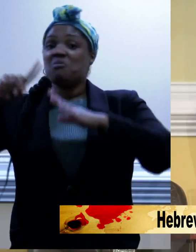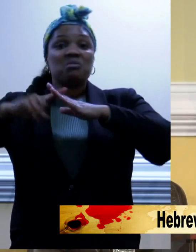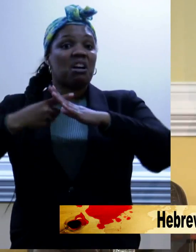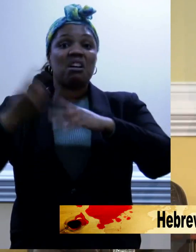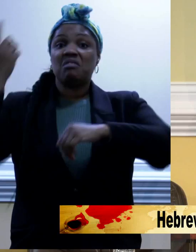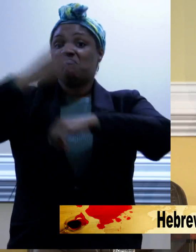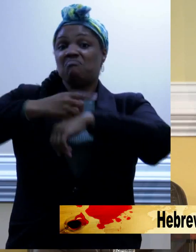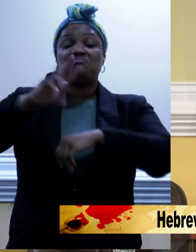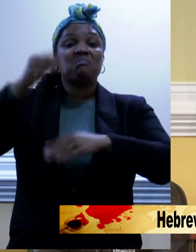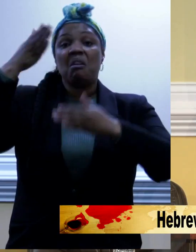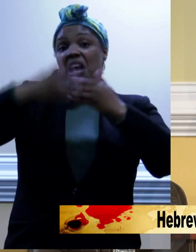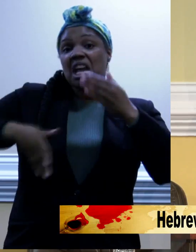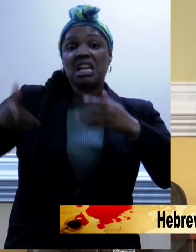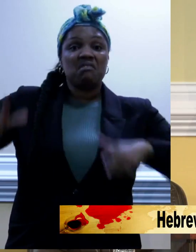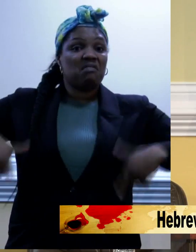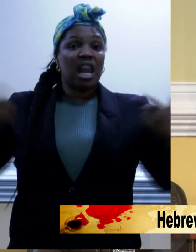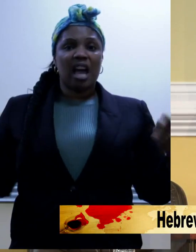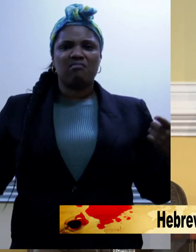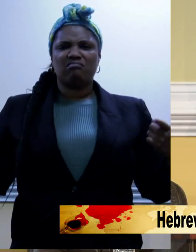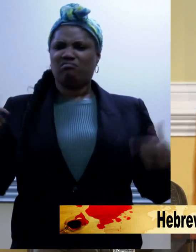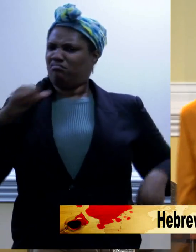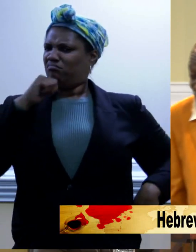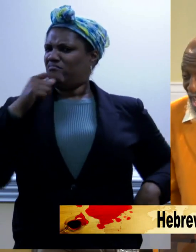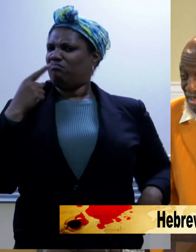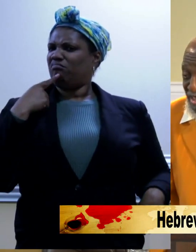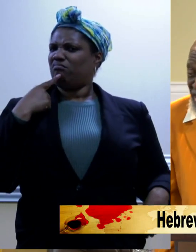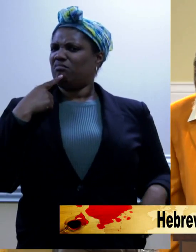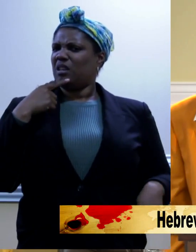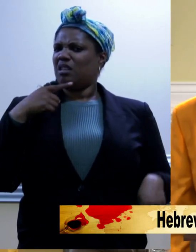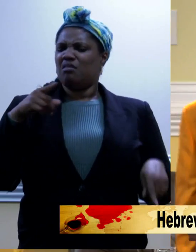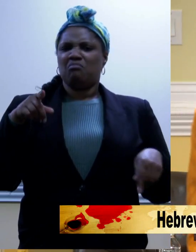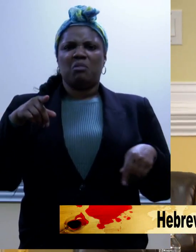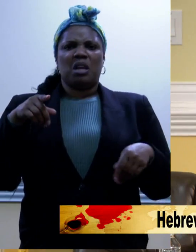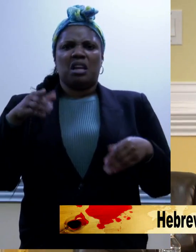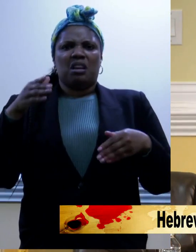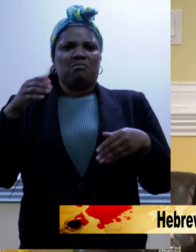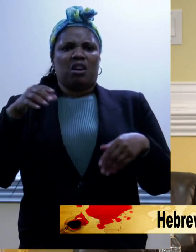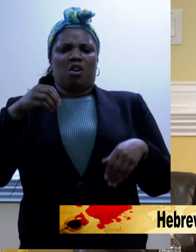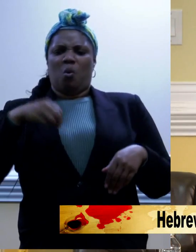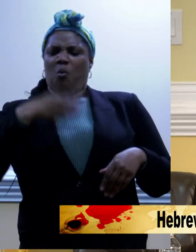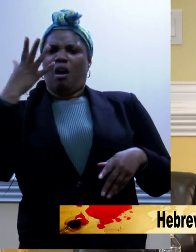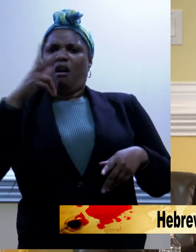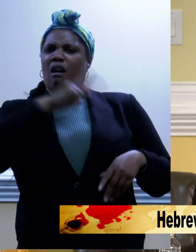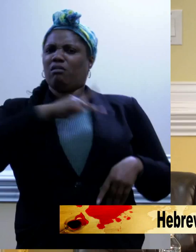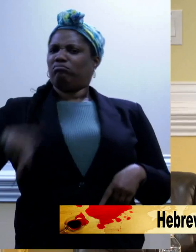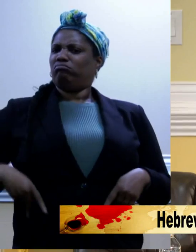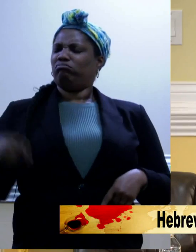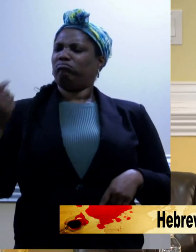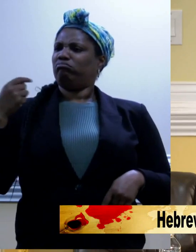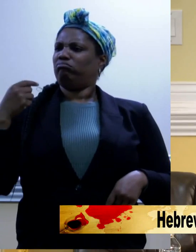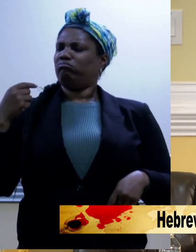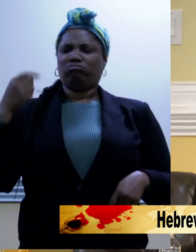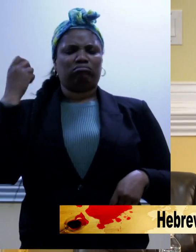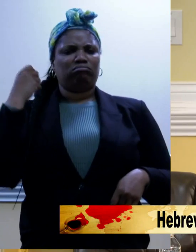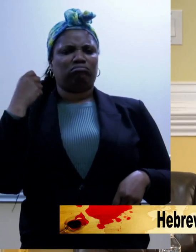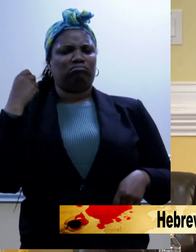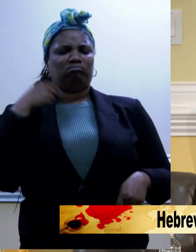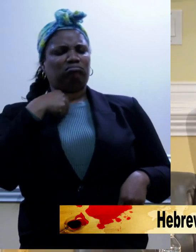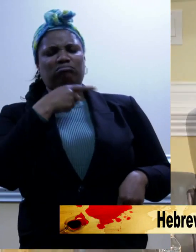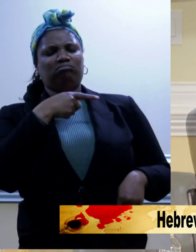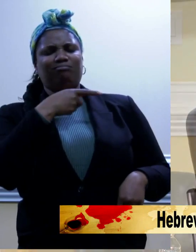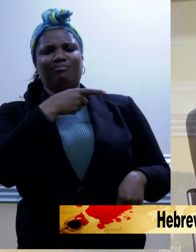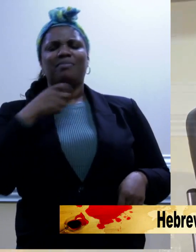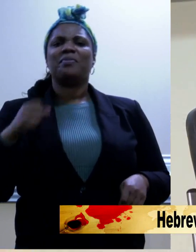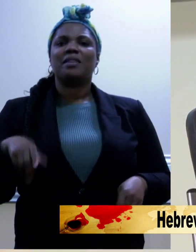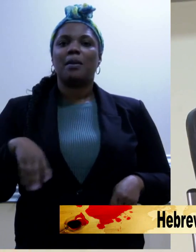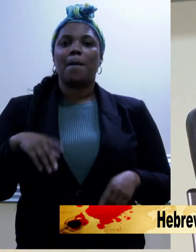Nor end of life. Wait a minute. That don't sound like a Gentile king to me, does it? Can't be. Go ahead and read.